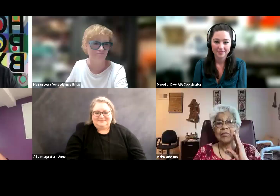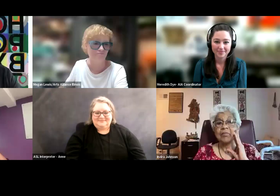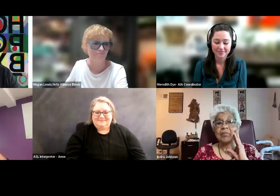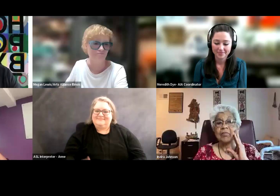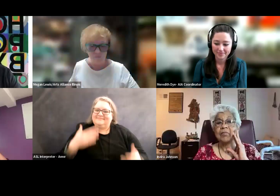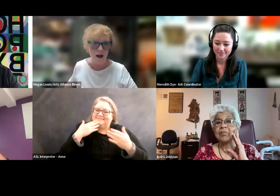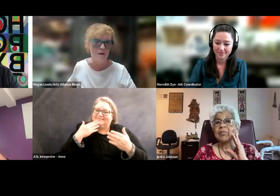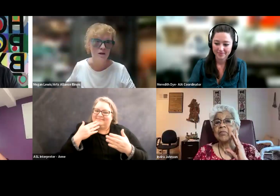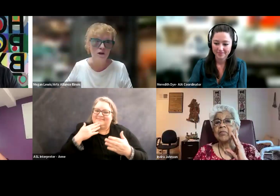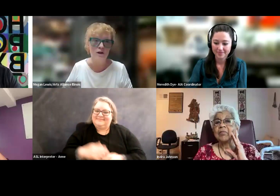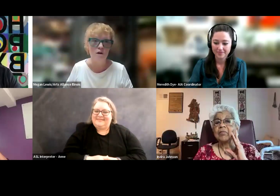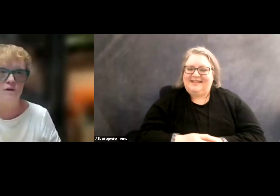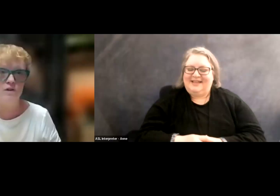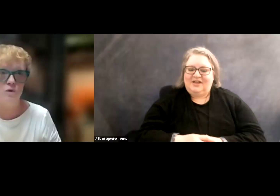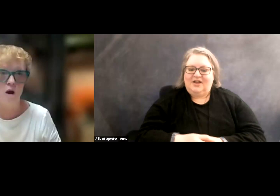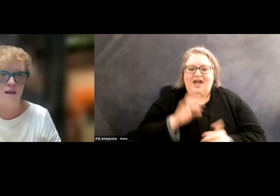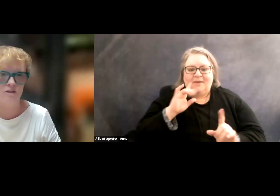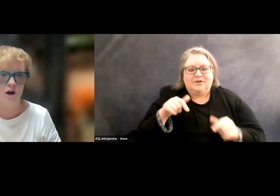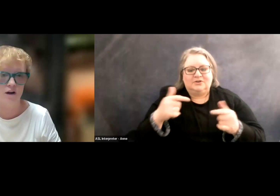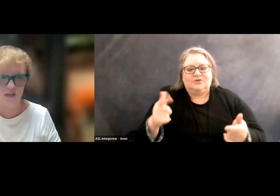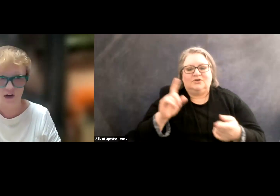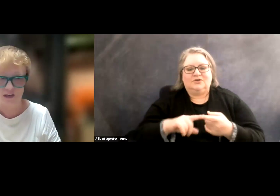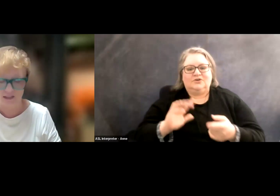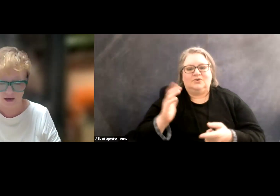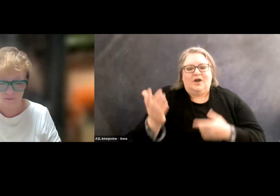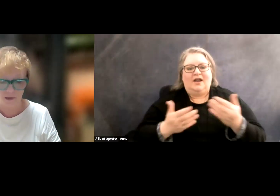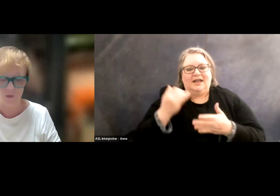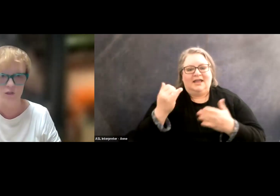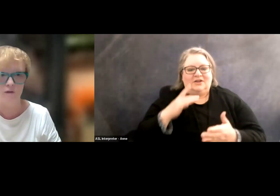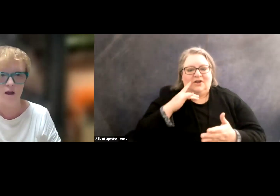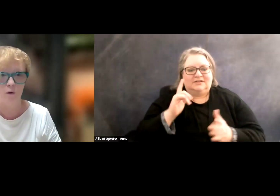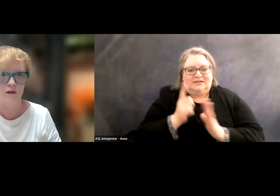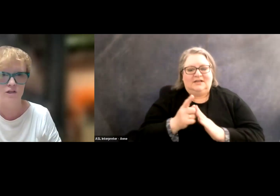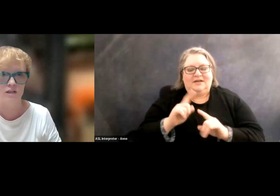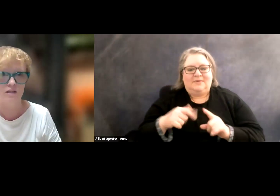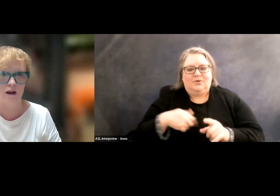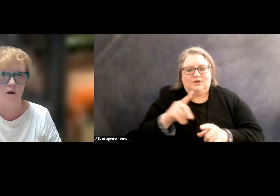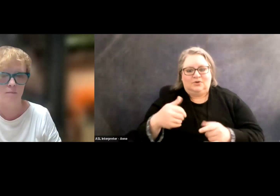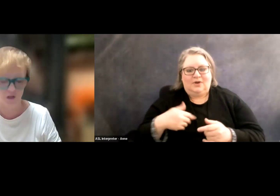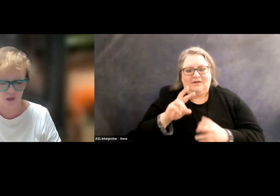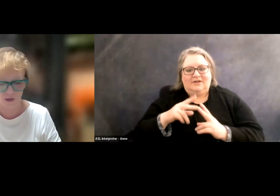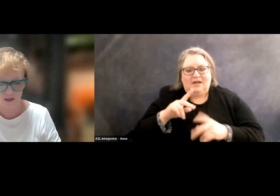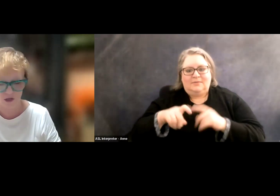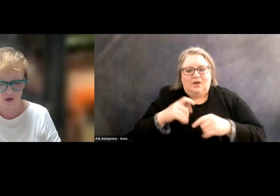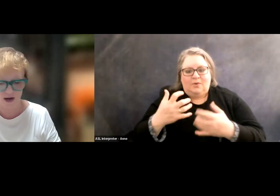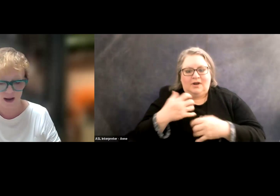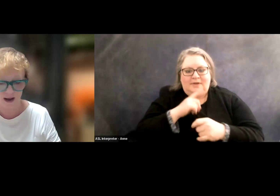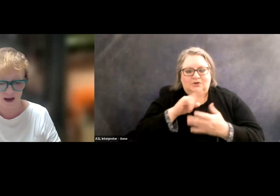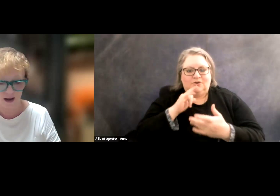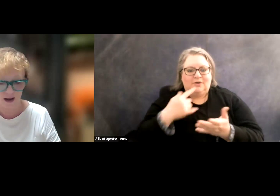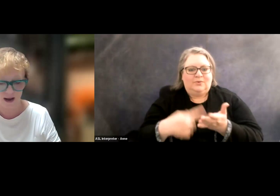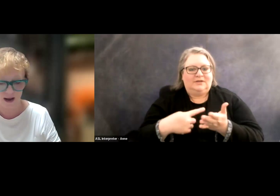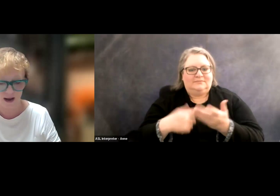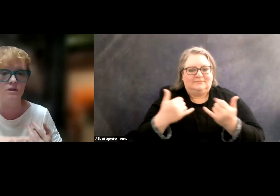Thanks, Meredith. I'm going to turn it over to our guest artist here in a second, but we do have a couple questions that I want to make sure we touch on